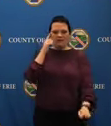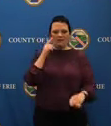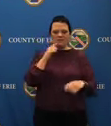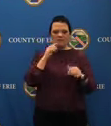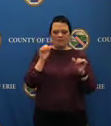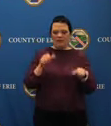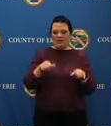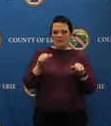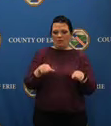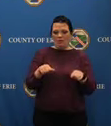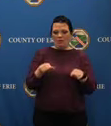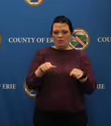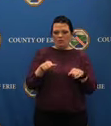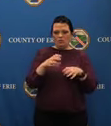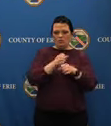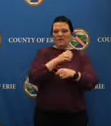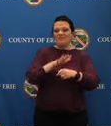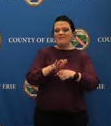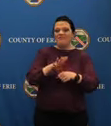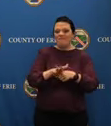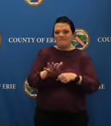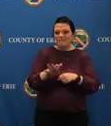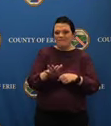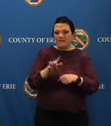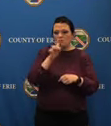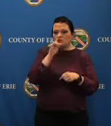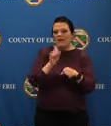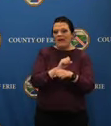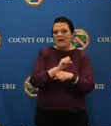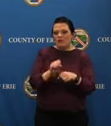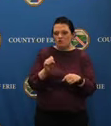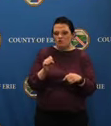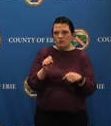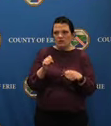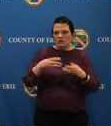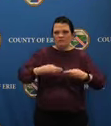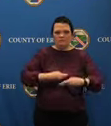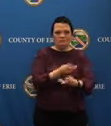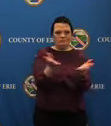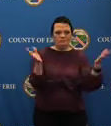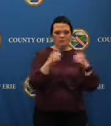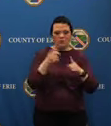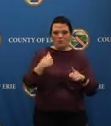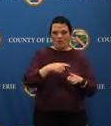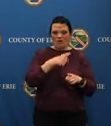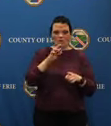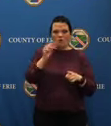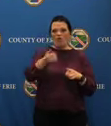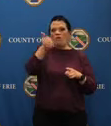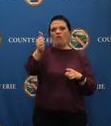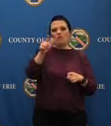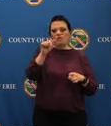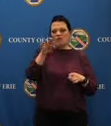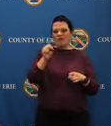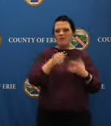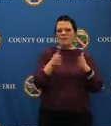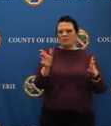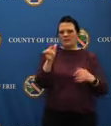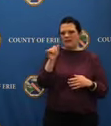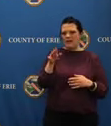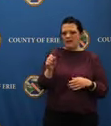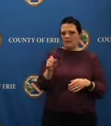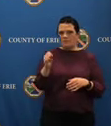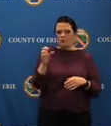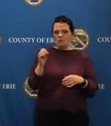to get enough to actually farm any of them out to us or other public health labs.